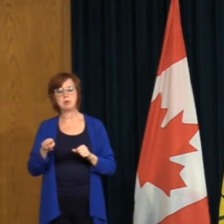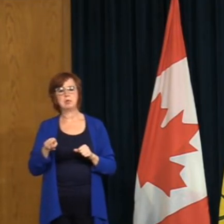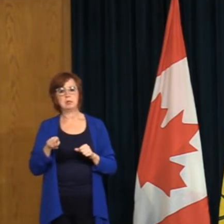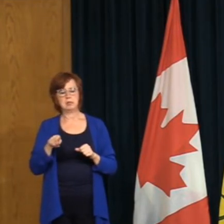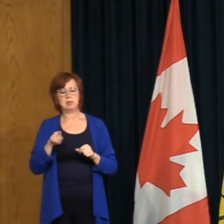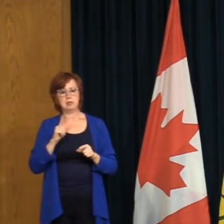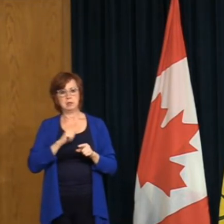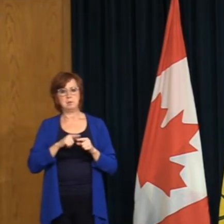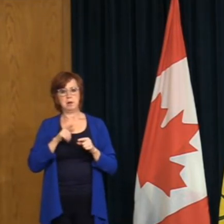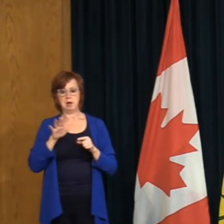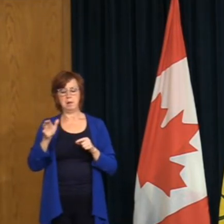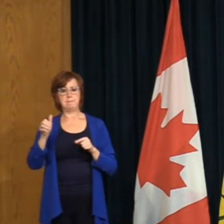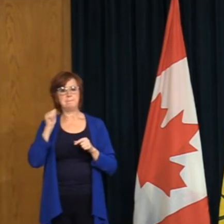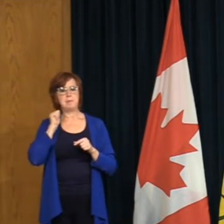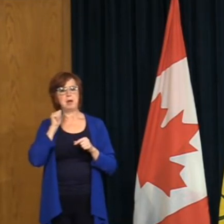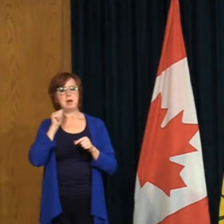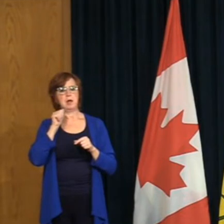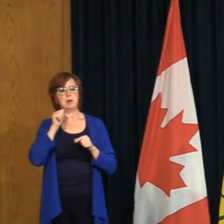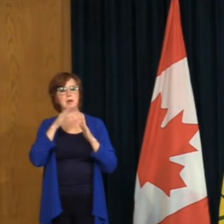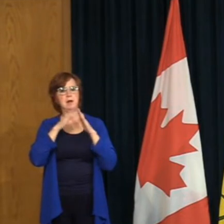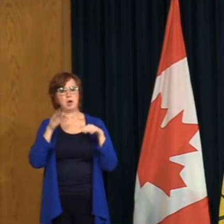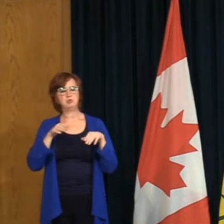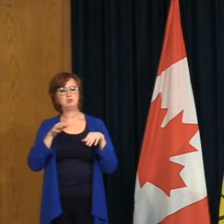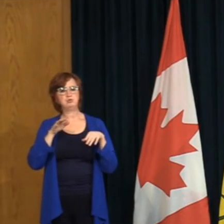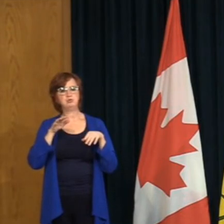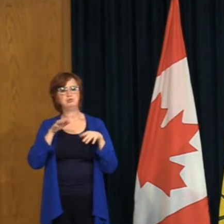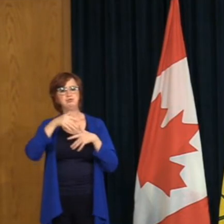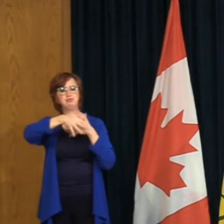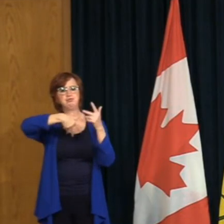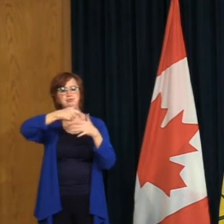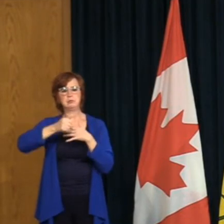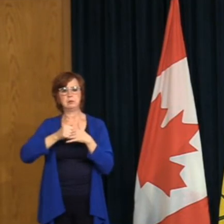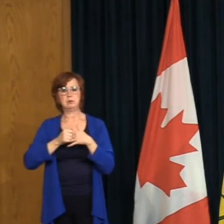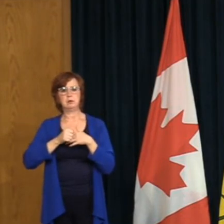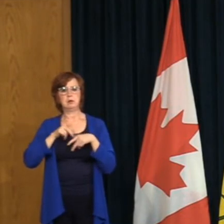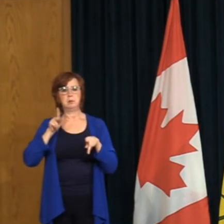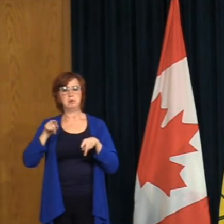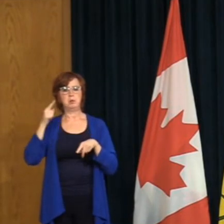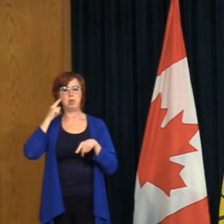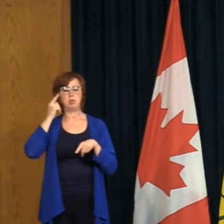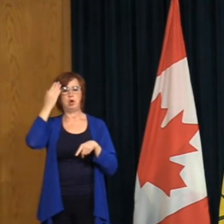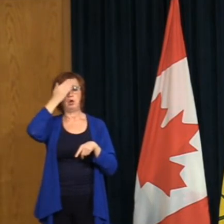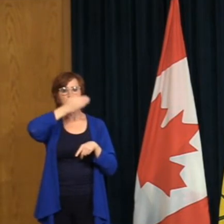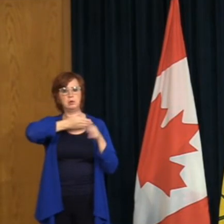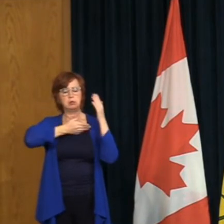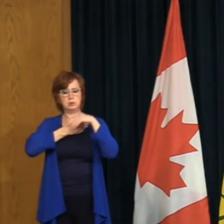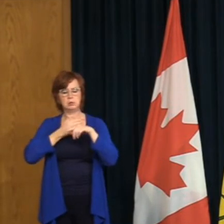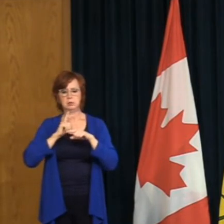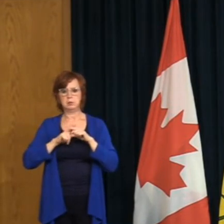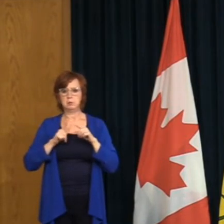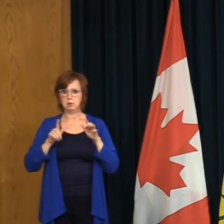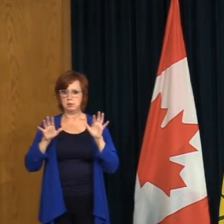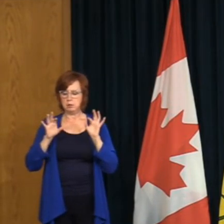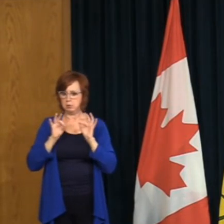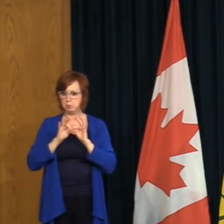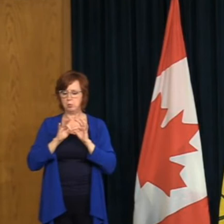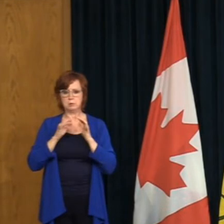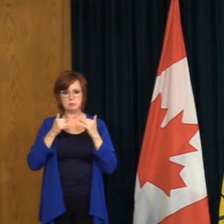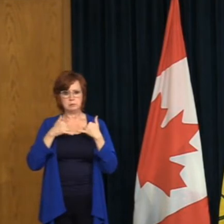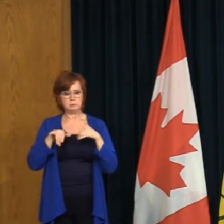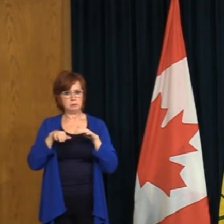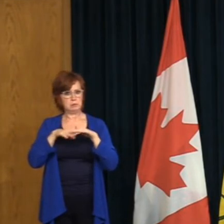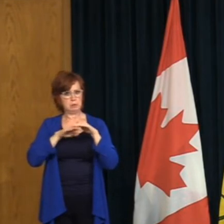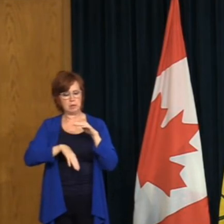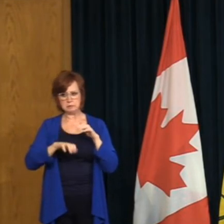And as we go into phase 3, I think this is a good reminder for us to just be thoughtful about having any indoor-outdoor